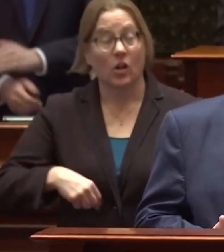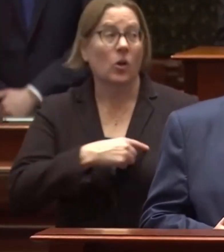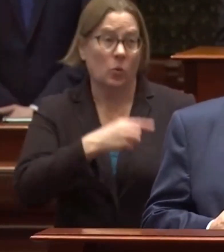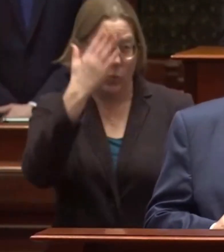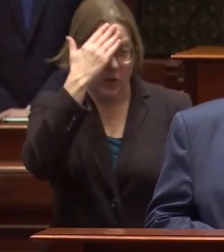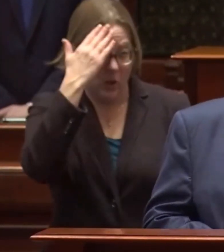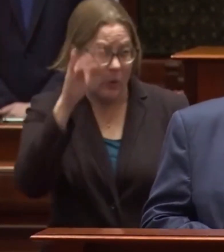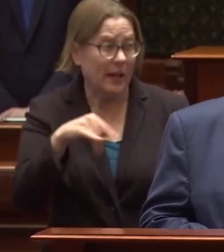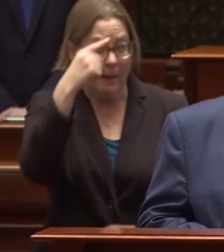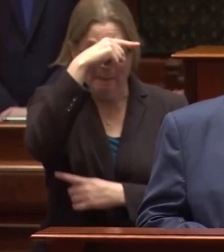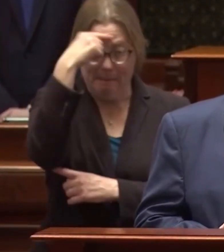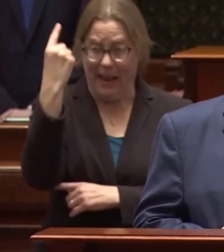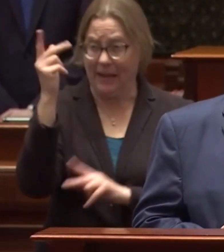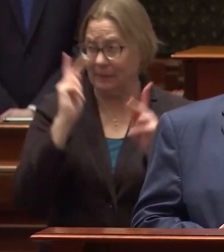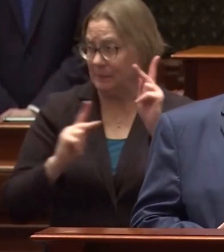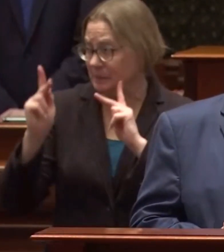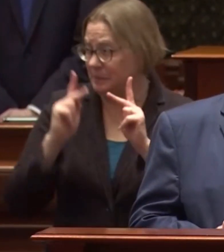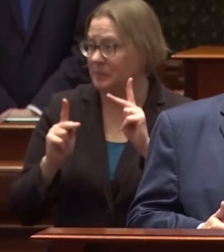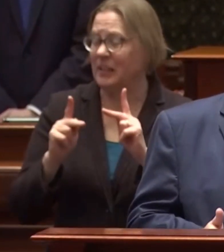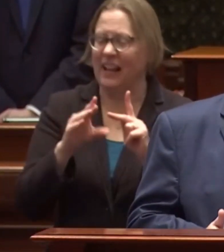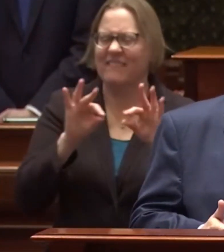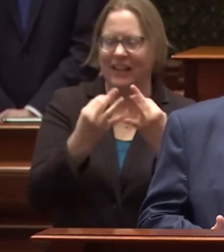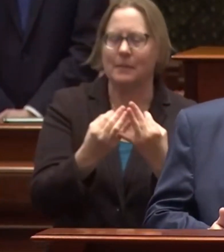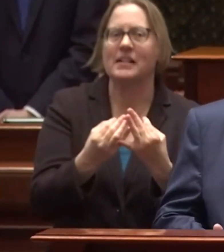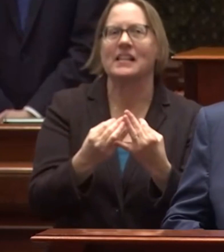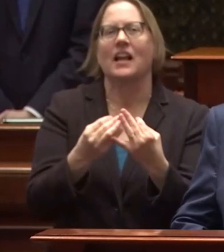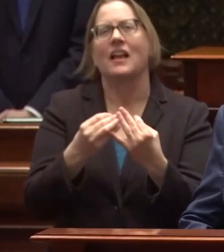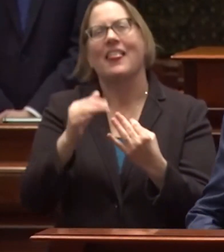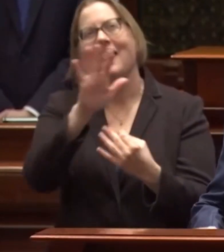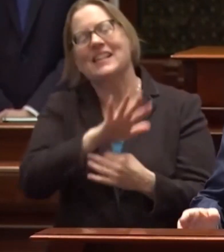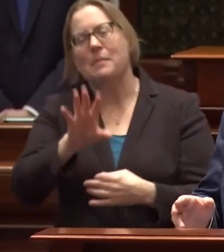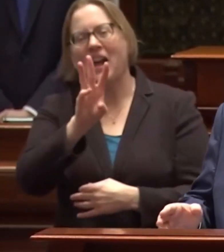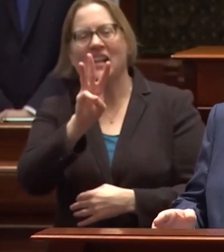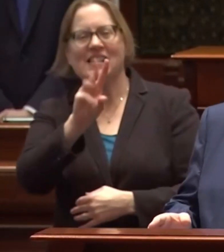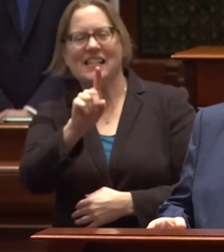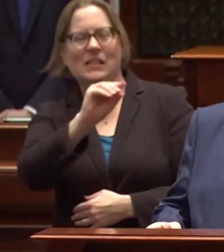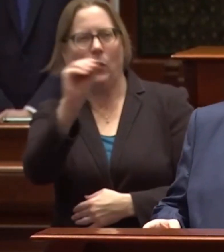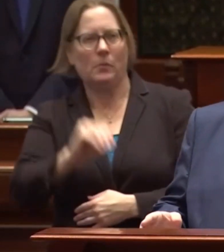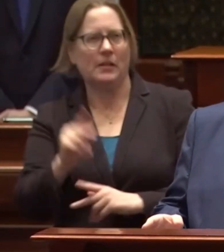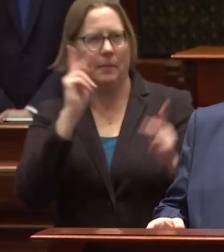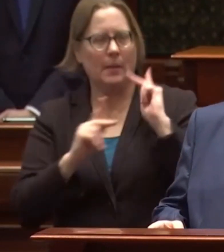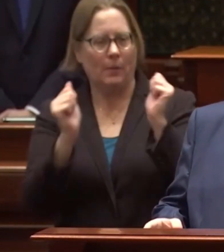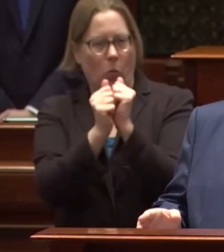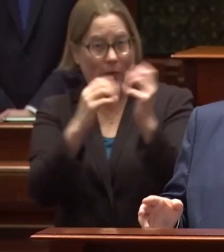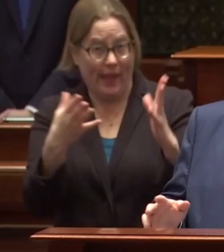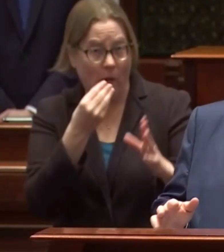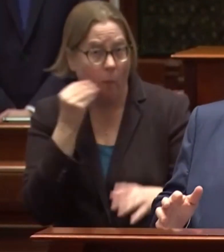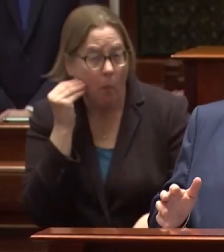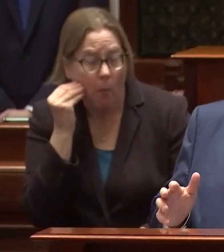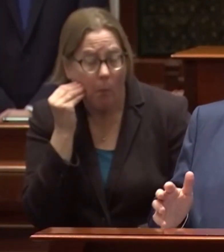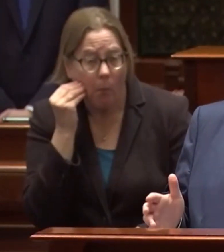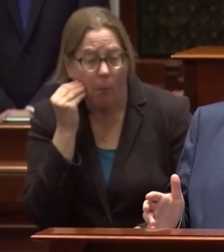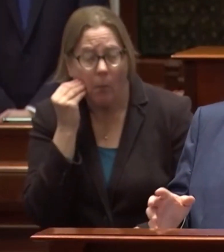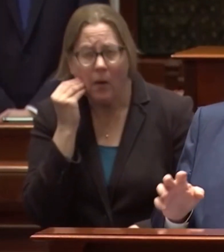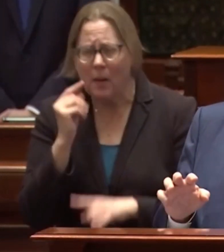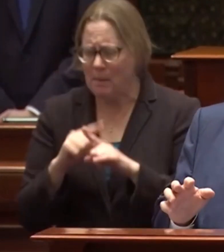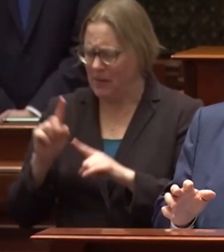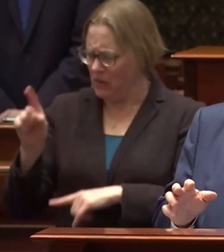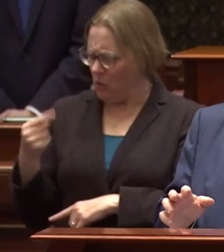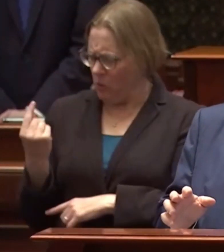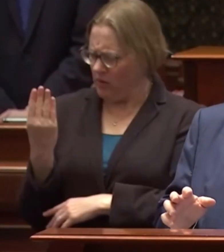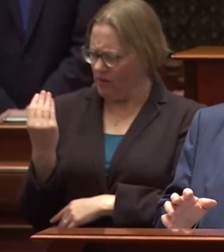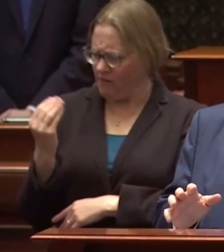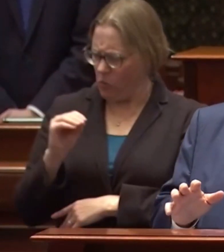And we know that Black individuals and families make up 61% of the unhoused, while making up